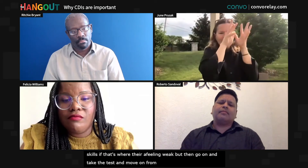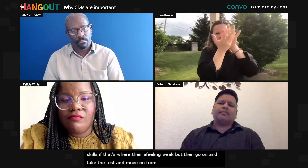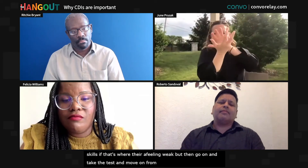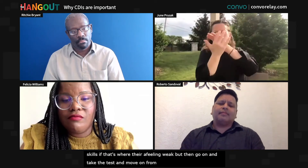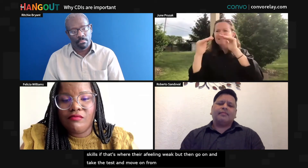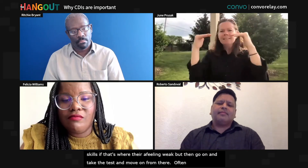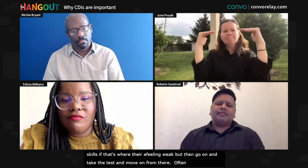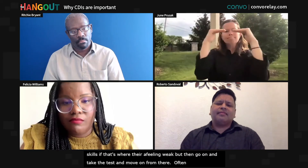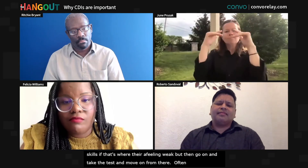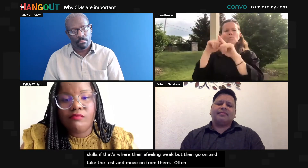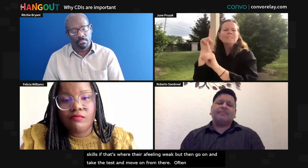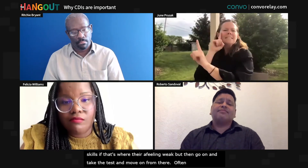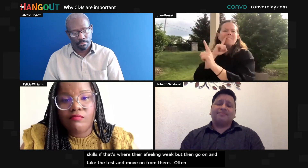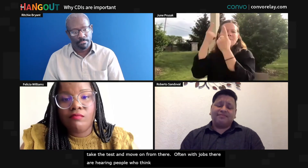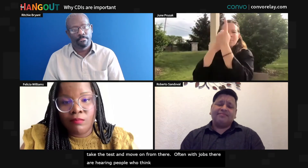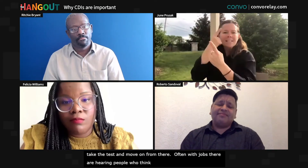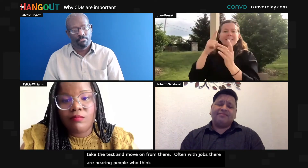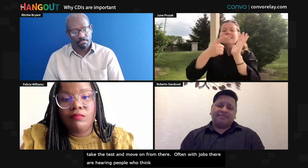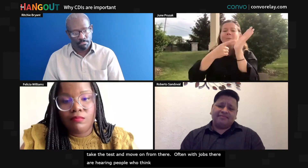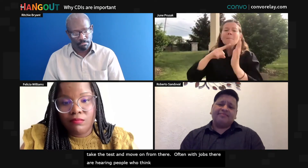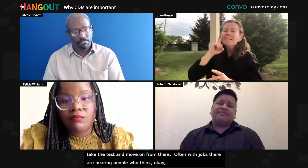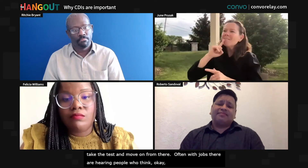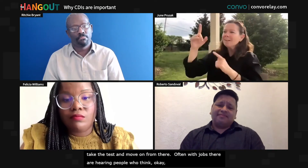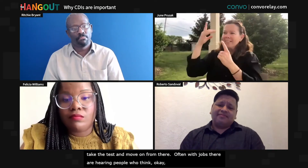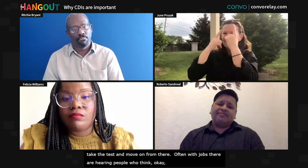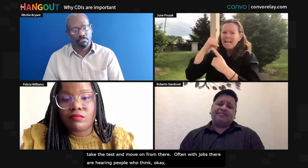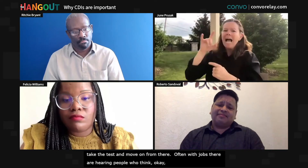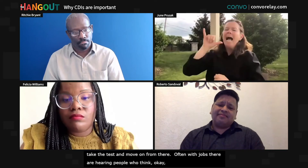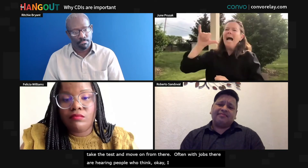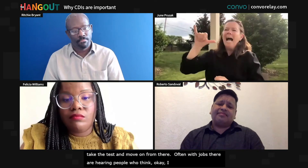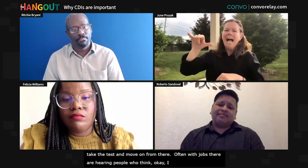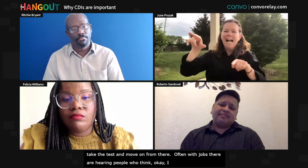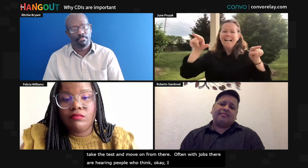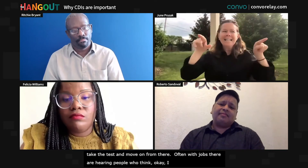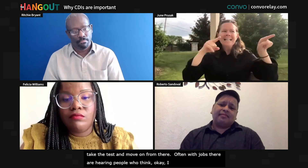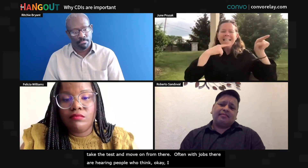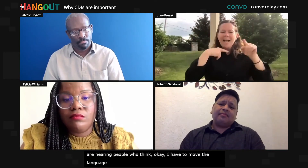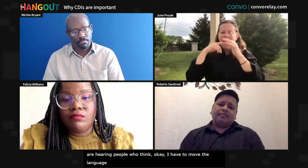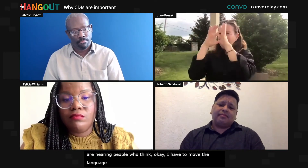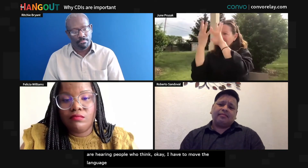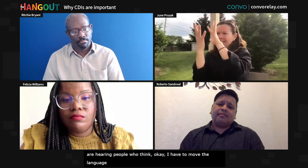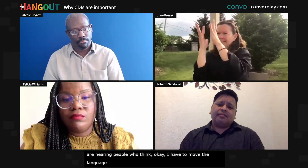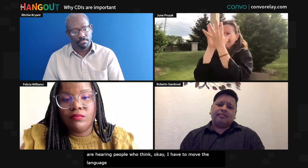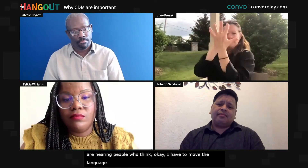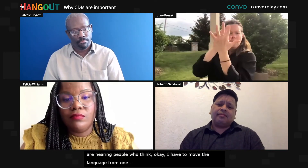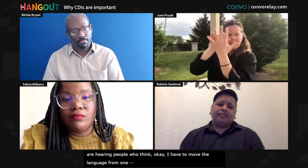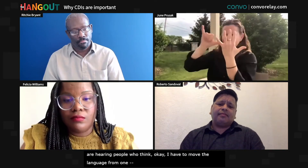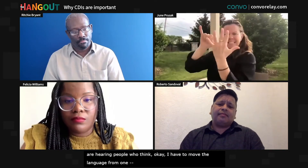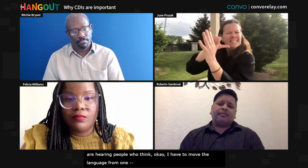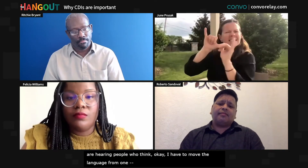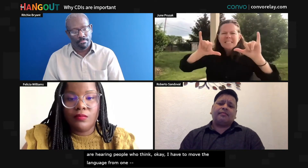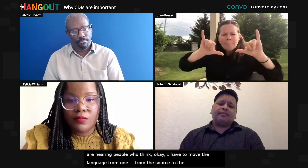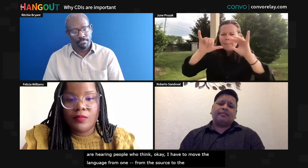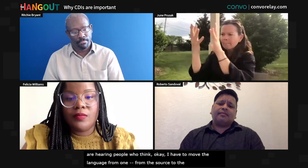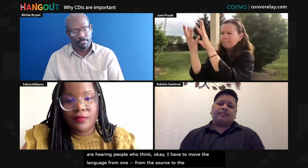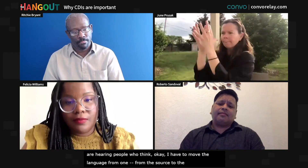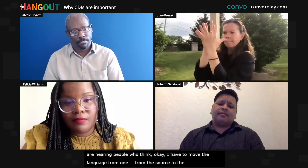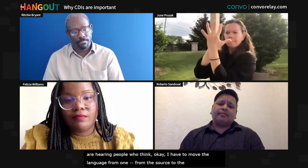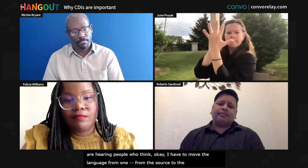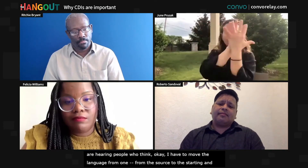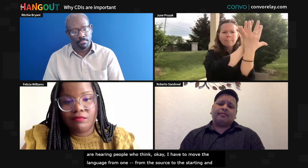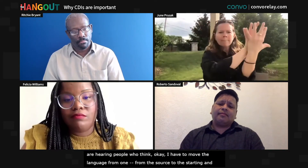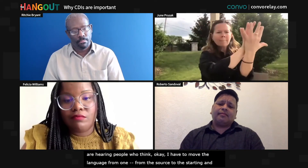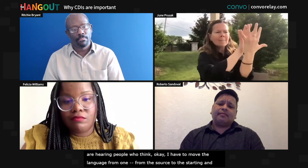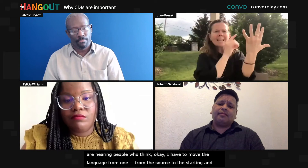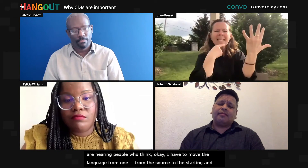think, okay, I have to move the language from the source to the target, and I have to flip flop it and